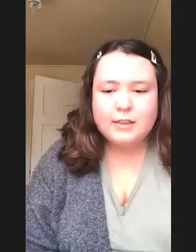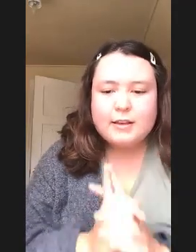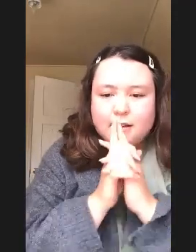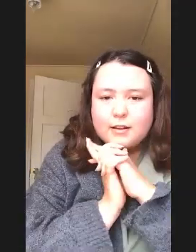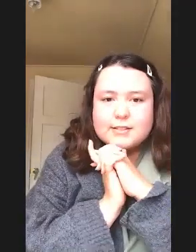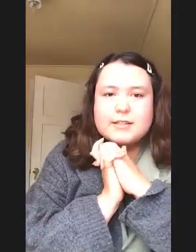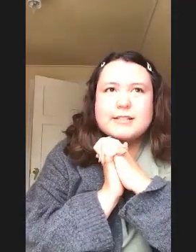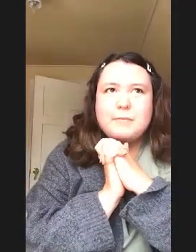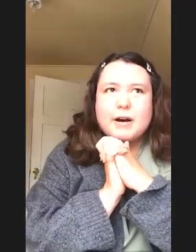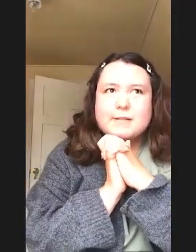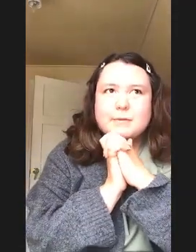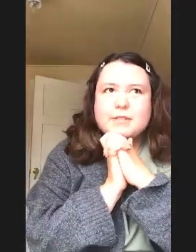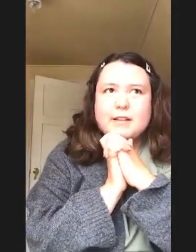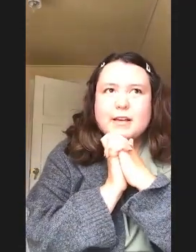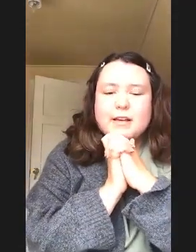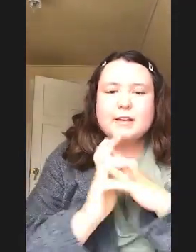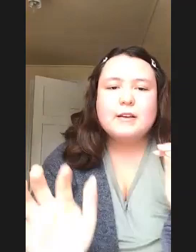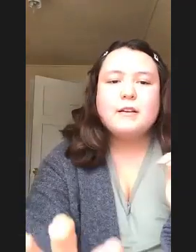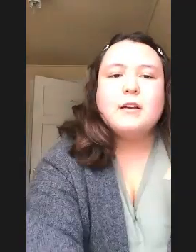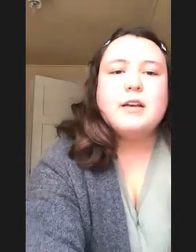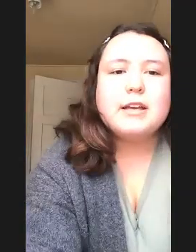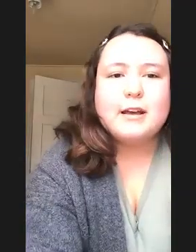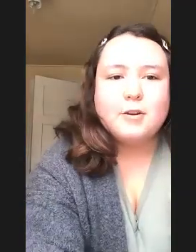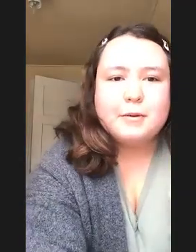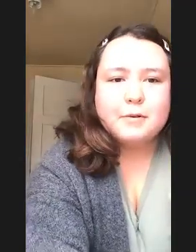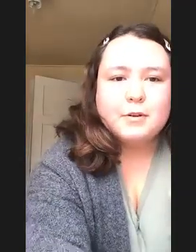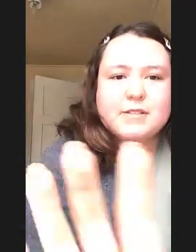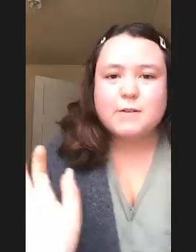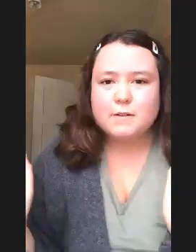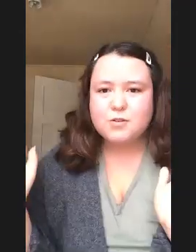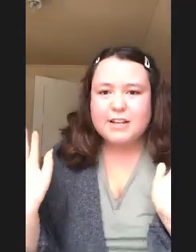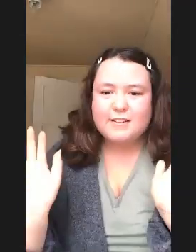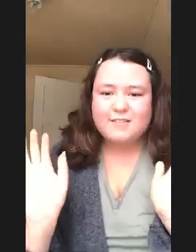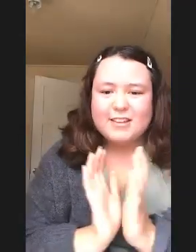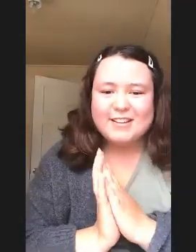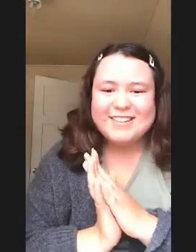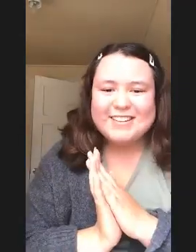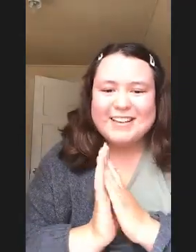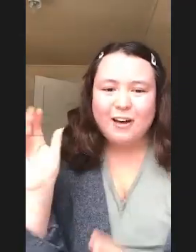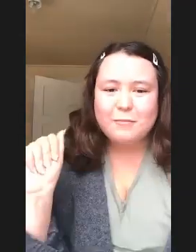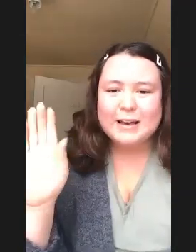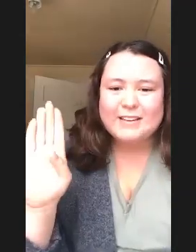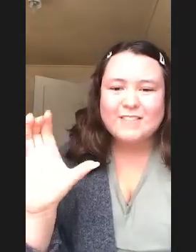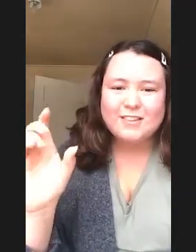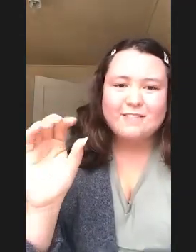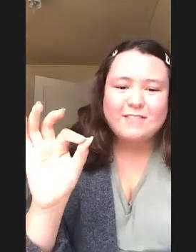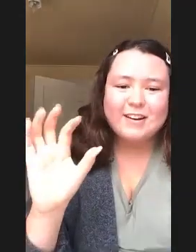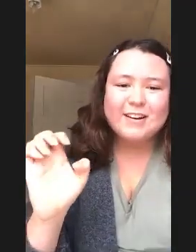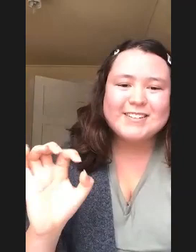think is it possible to like get other people to join in with the alphabet, the fingers,